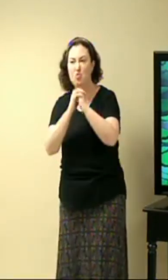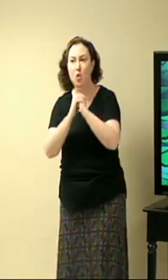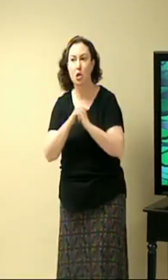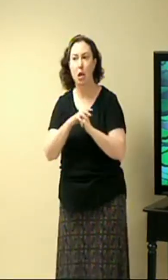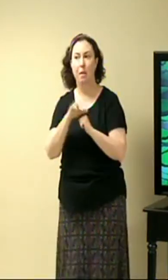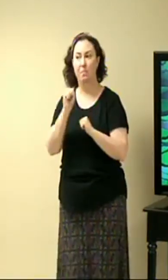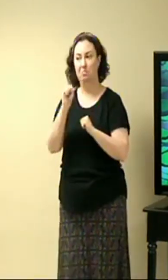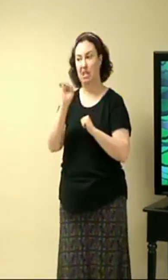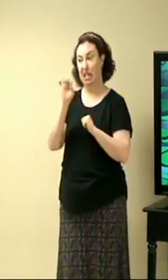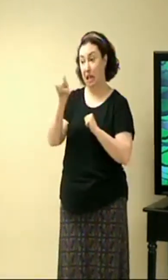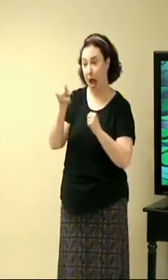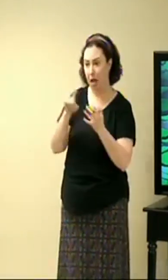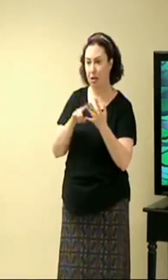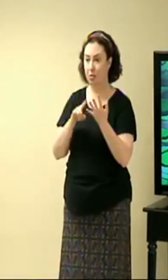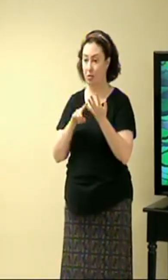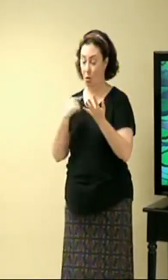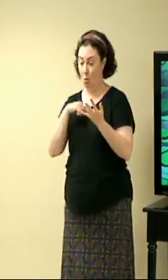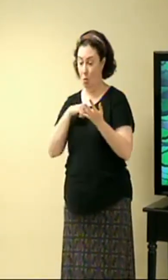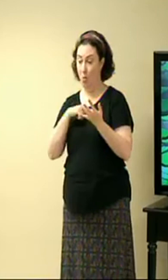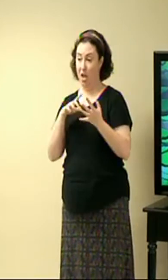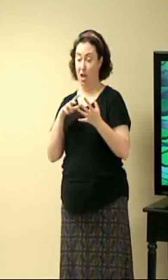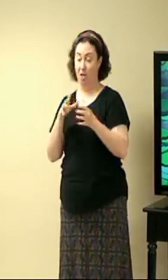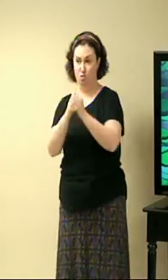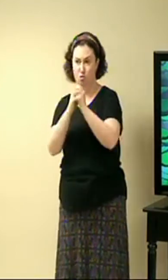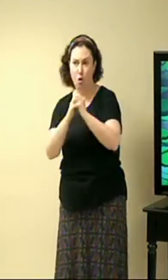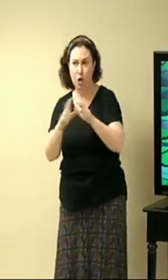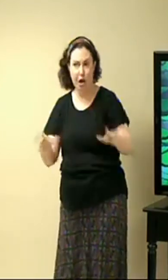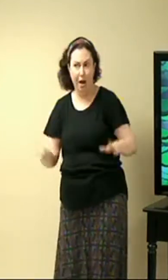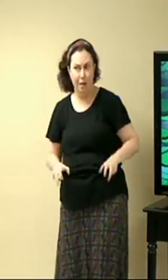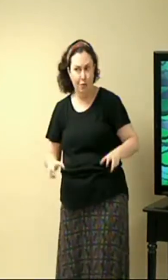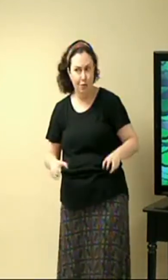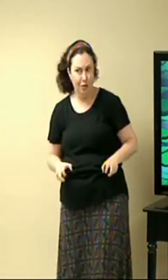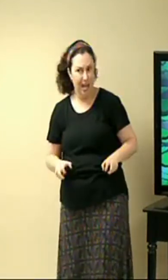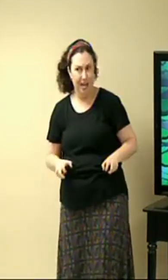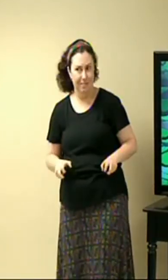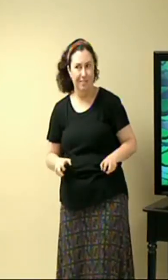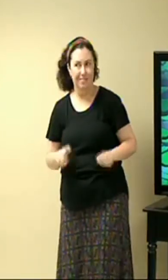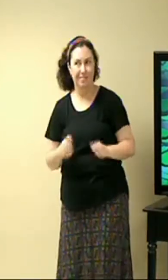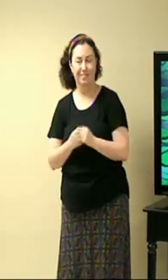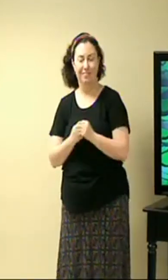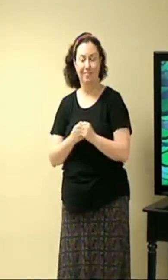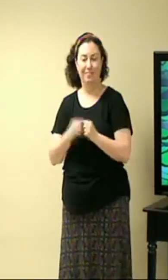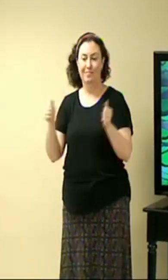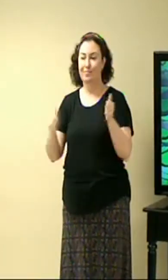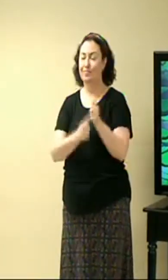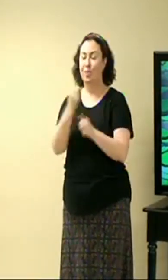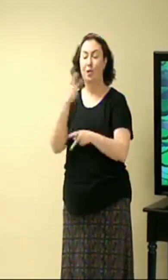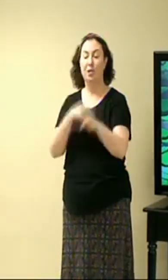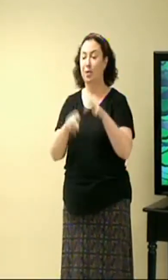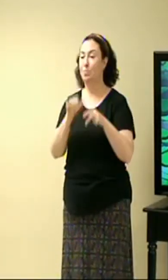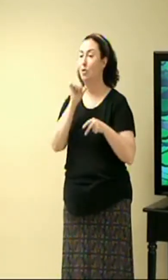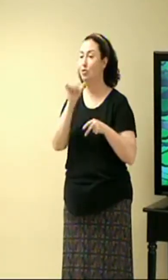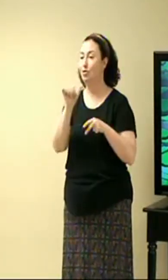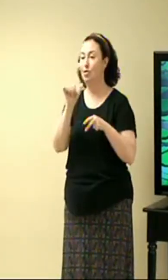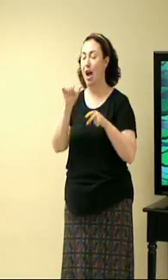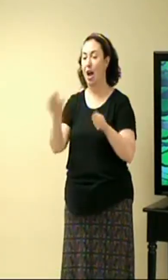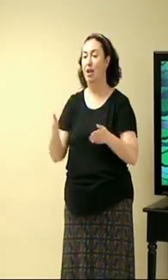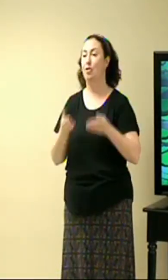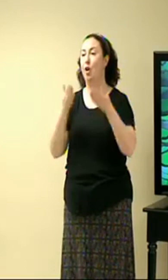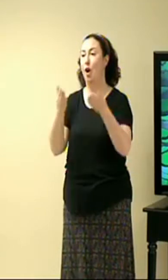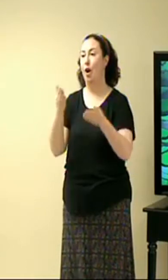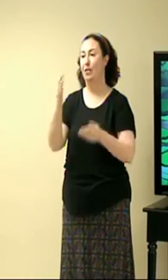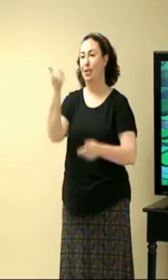2% of us even tithe because we worship money rather than God. And if I talk about money, you get mad at me because I'm attacking your personal